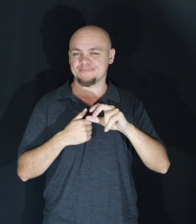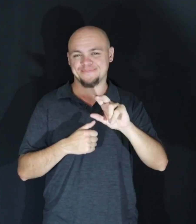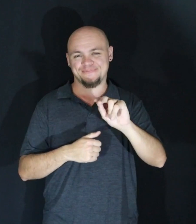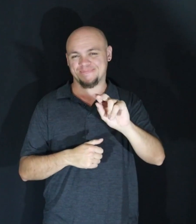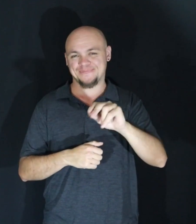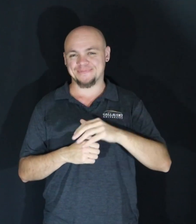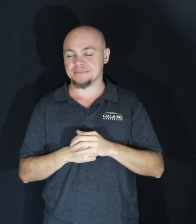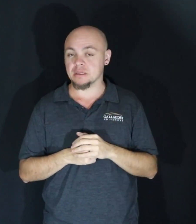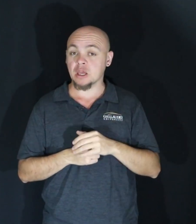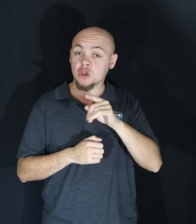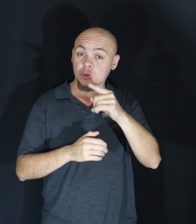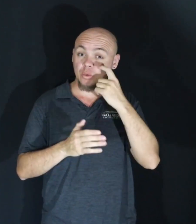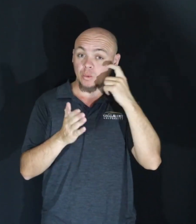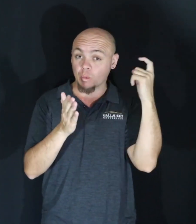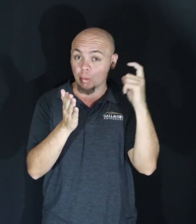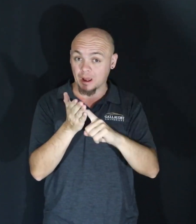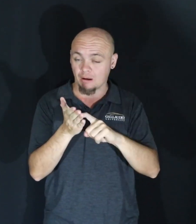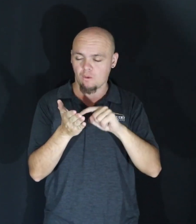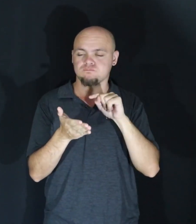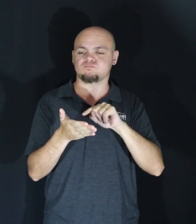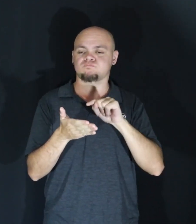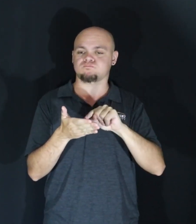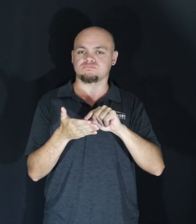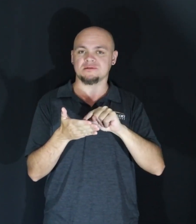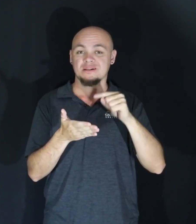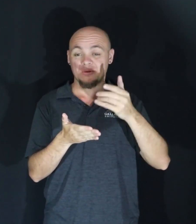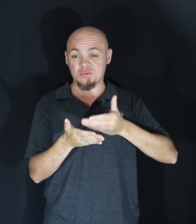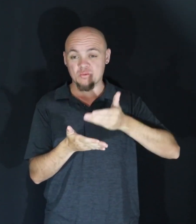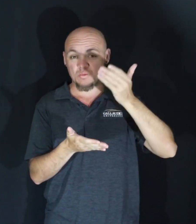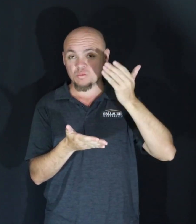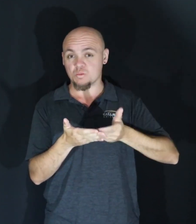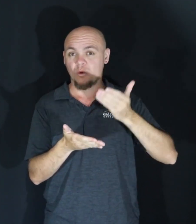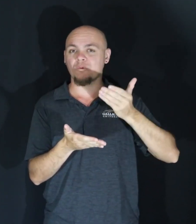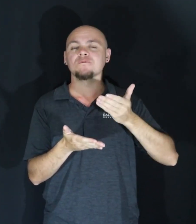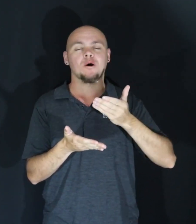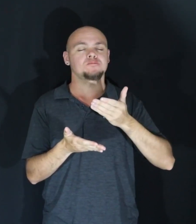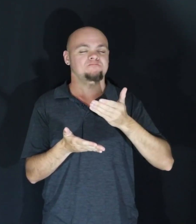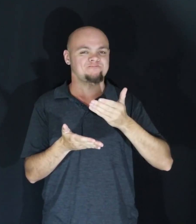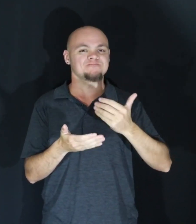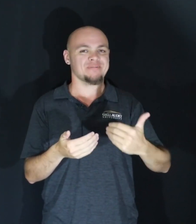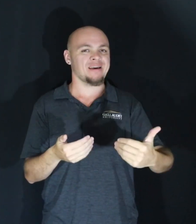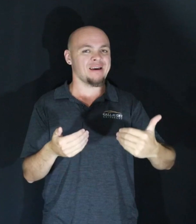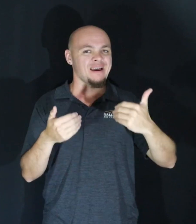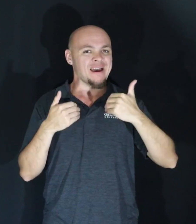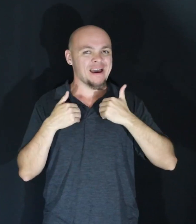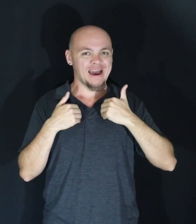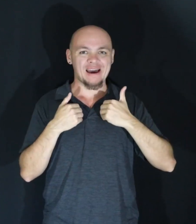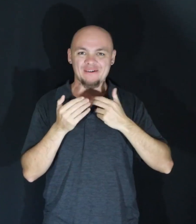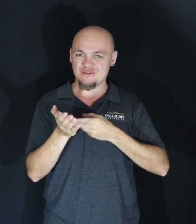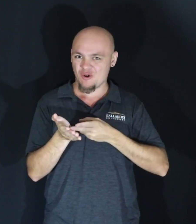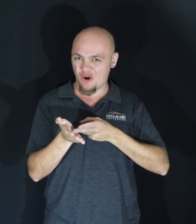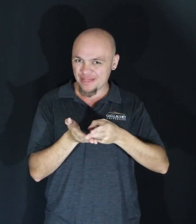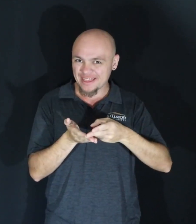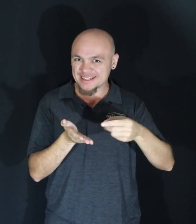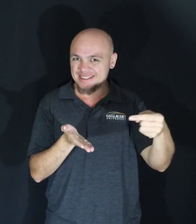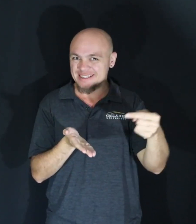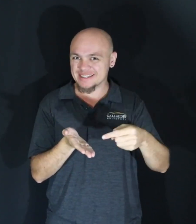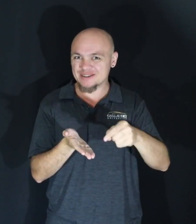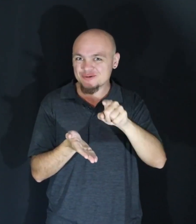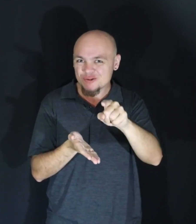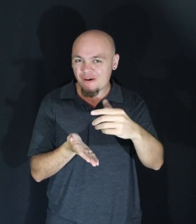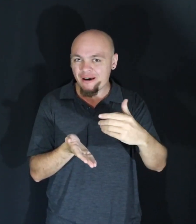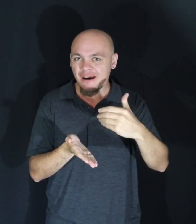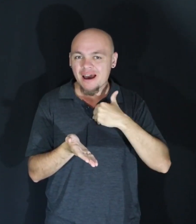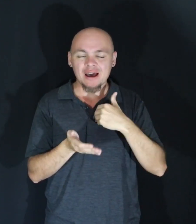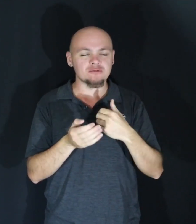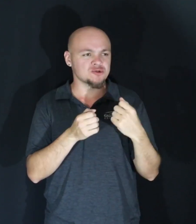recognize that and you realize that they are the proof that you do have authenticity, that you do have strength,